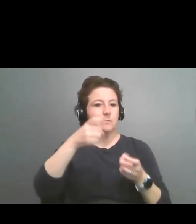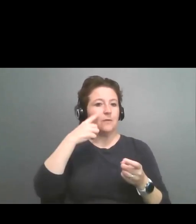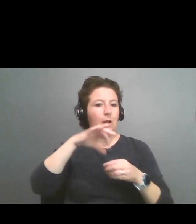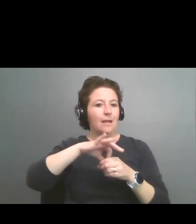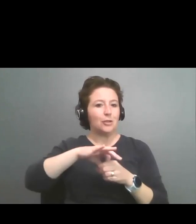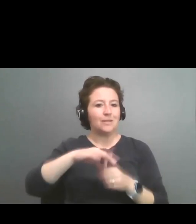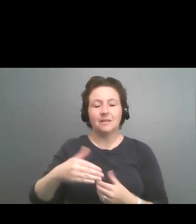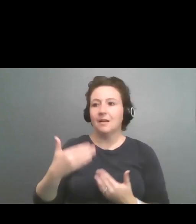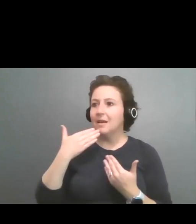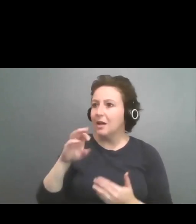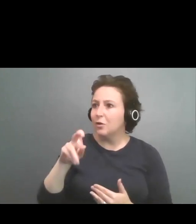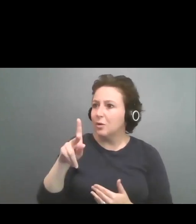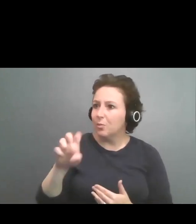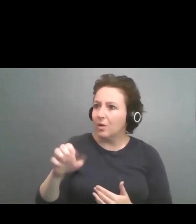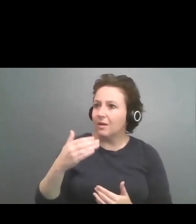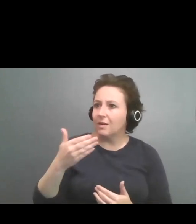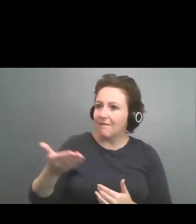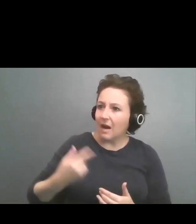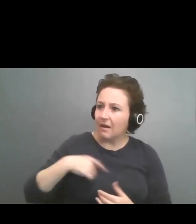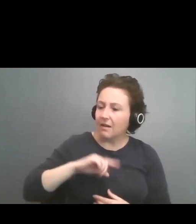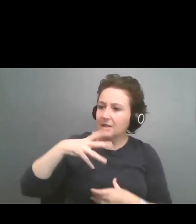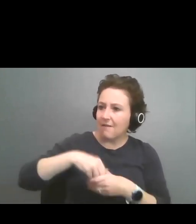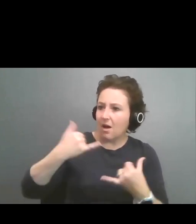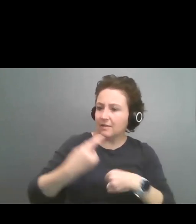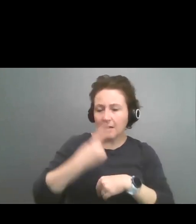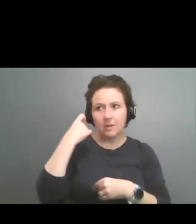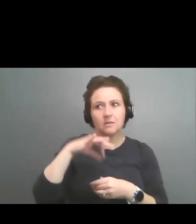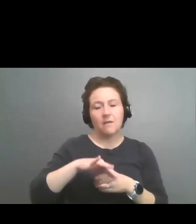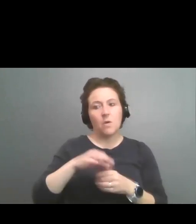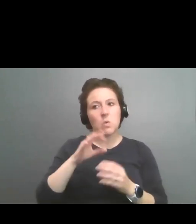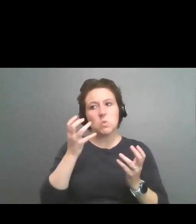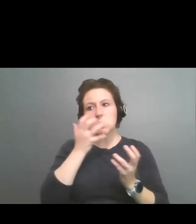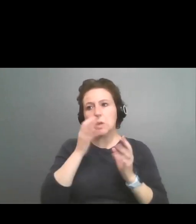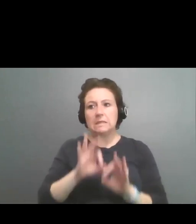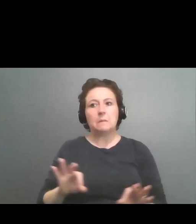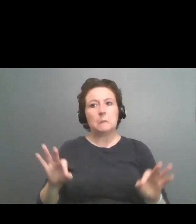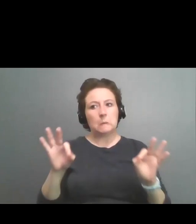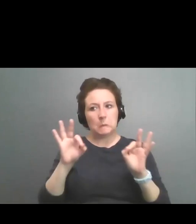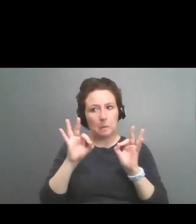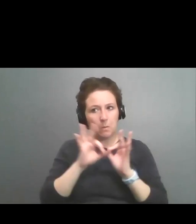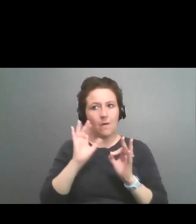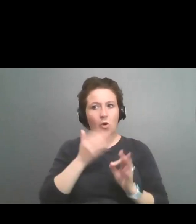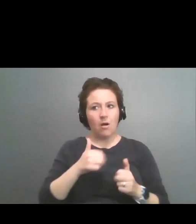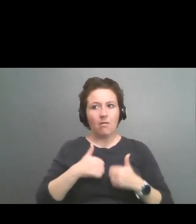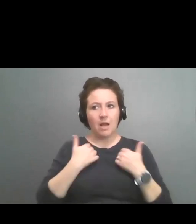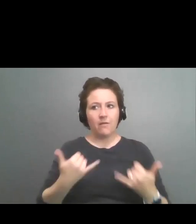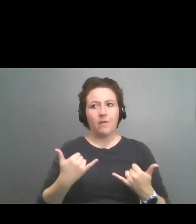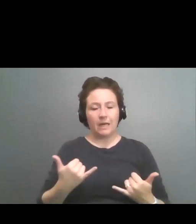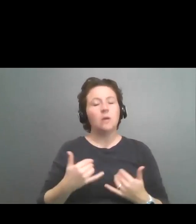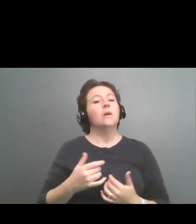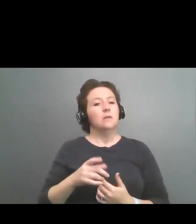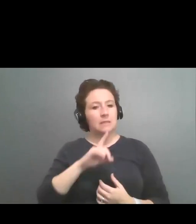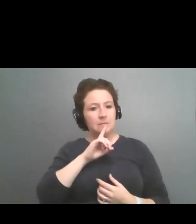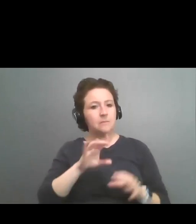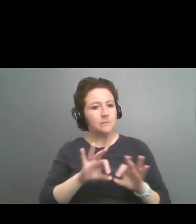that you invited us to be a participant on here because voting is a very important issue in our life. And we want to make sure and